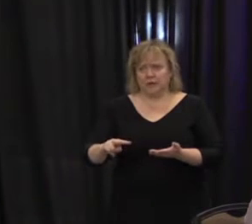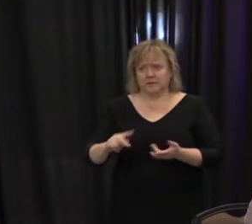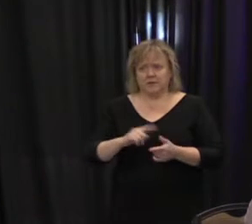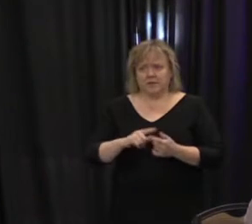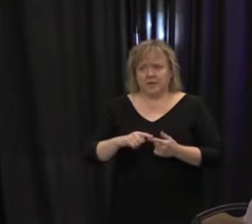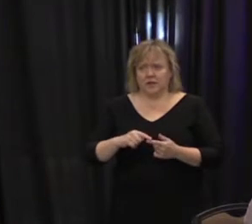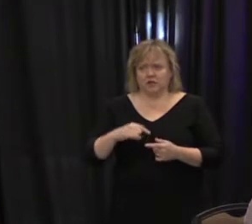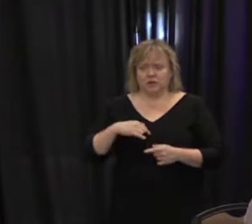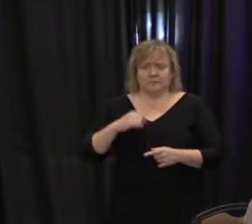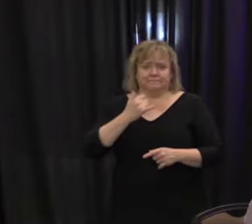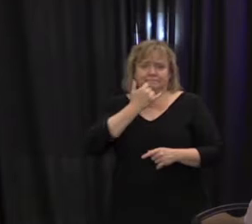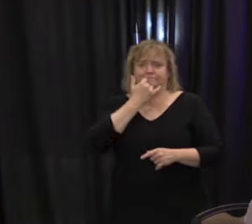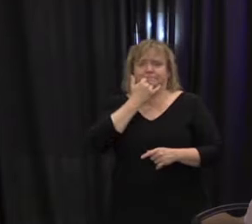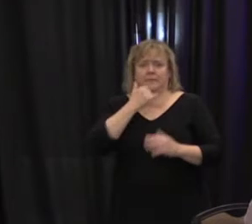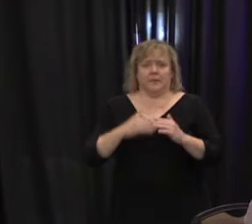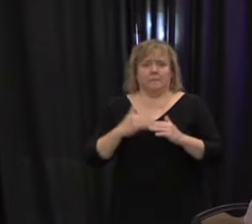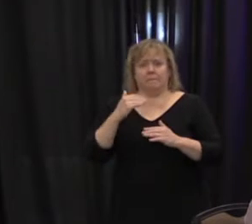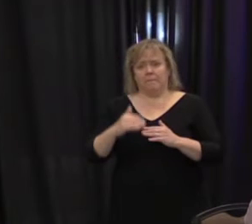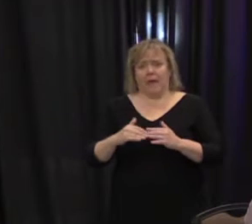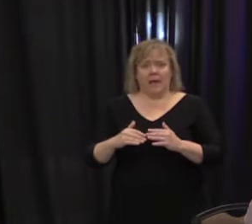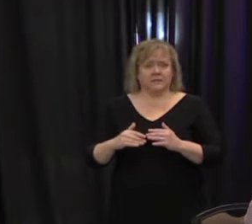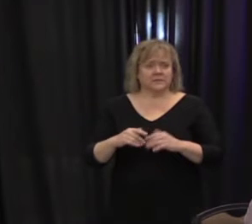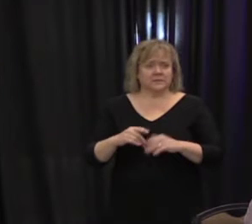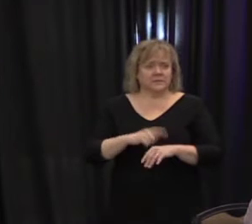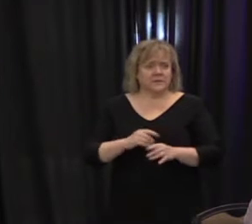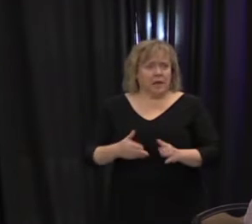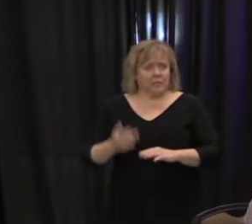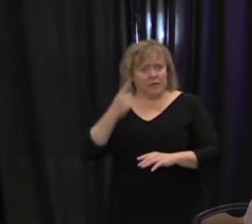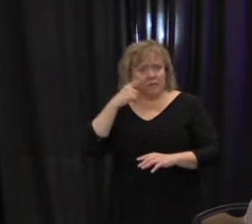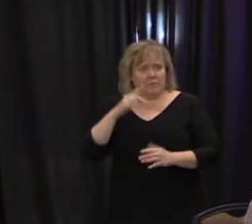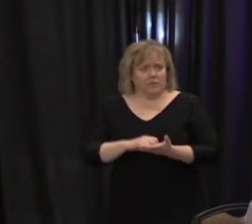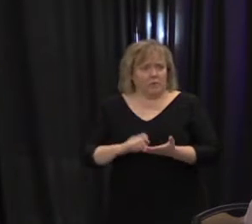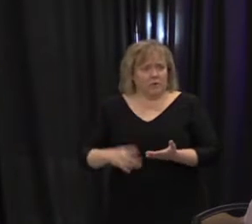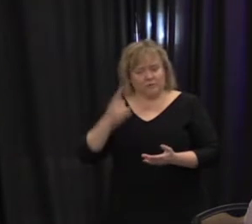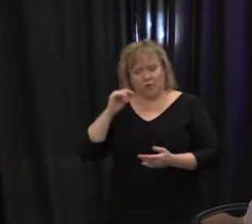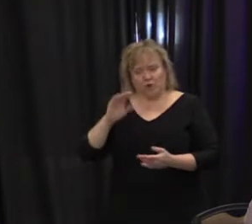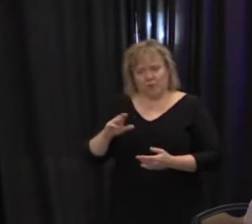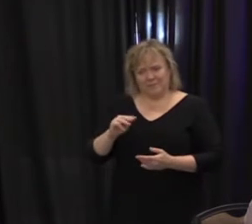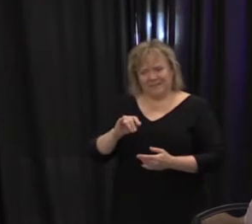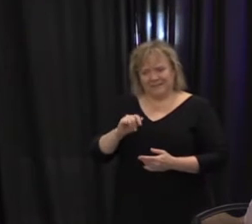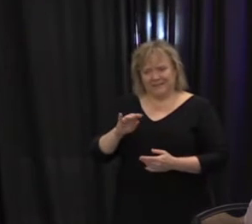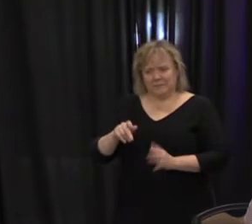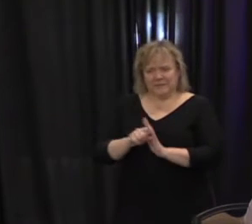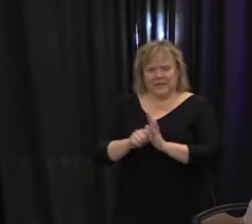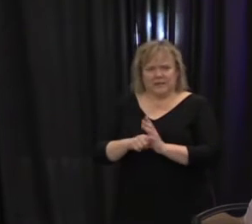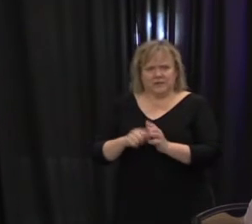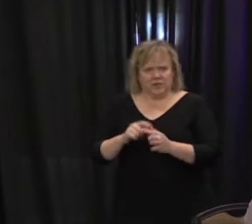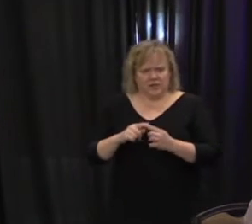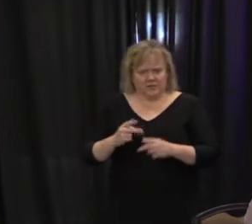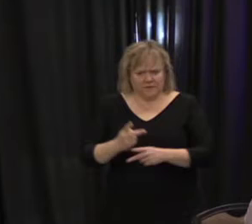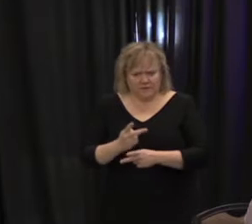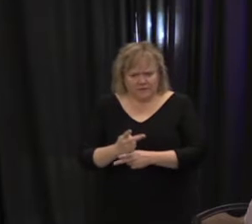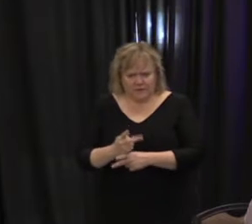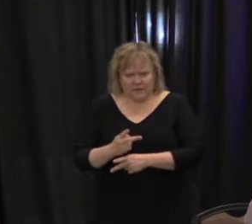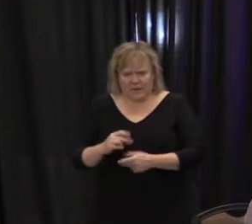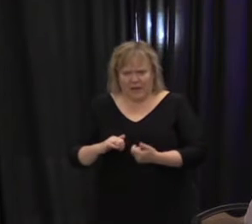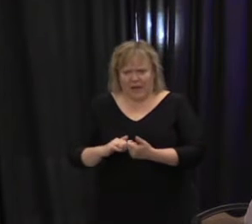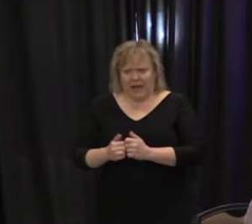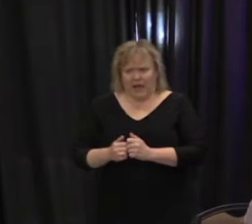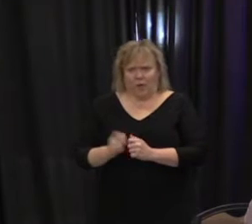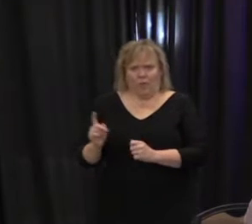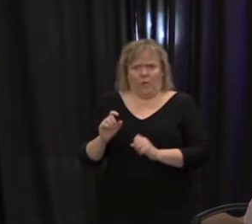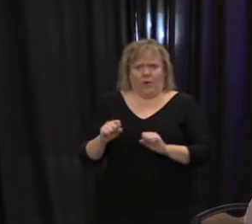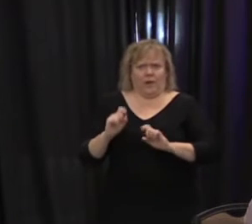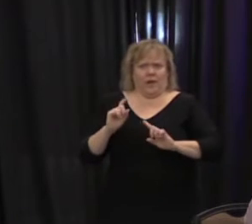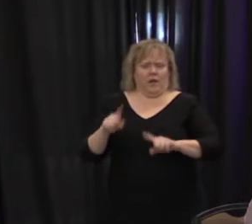that time, she was going to be past the gestational limit to be seen in the state of Mississippi. So then she started to try to figure out how to get to Atlanta to have her